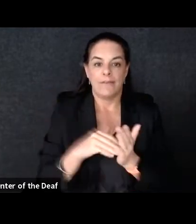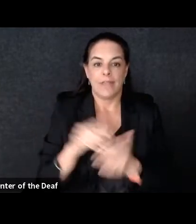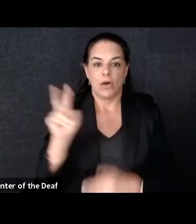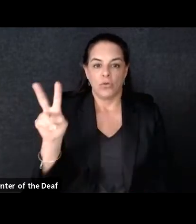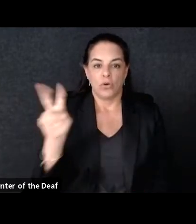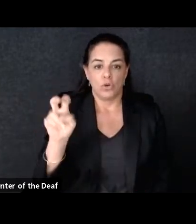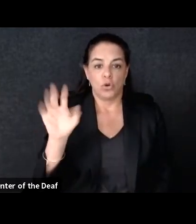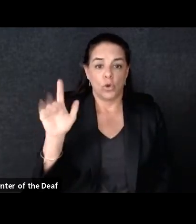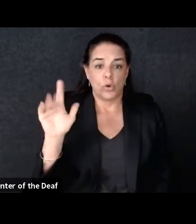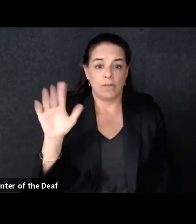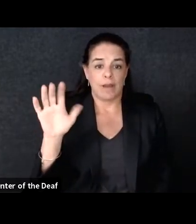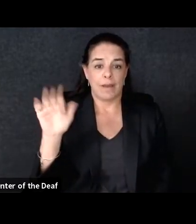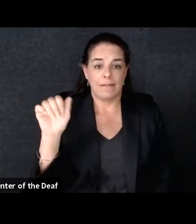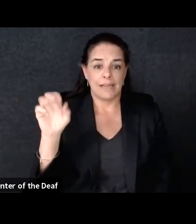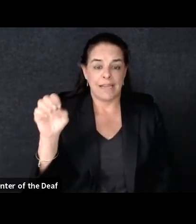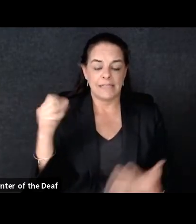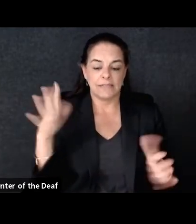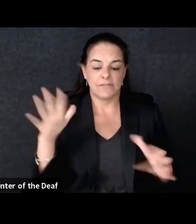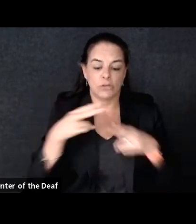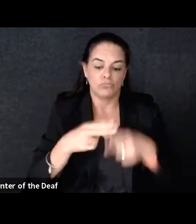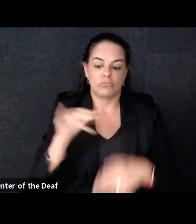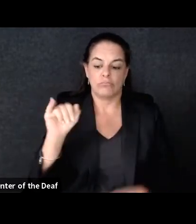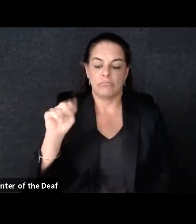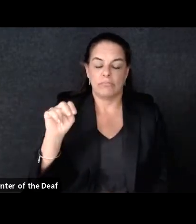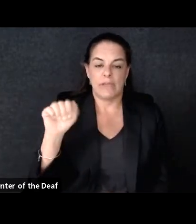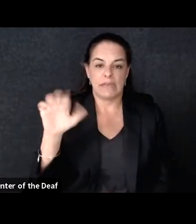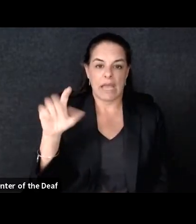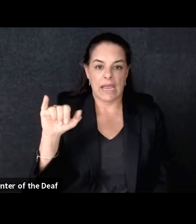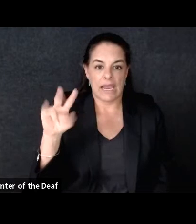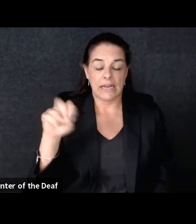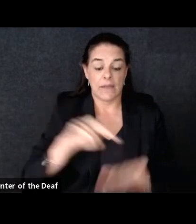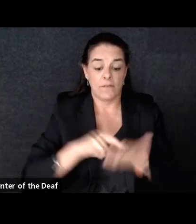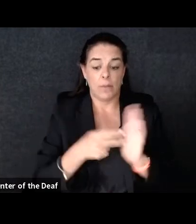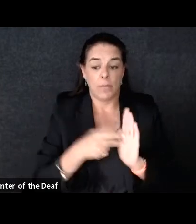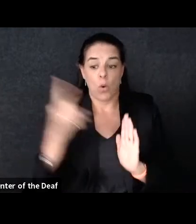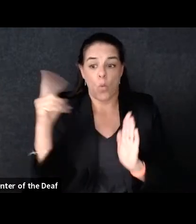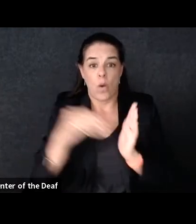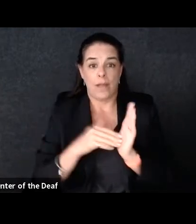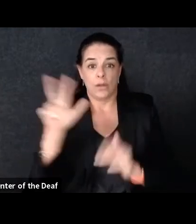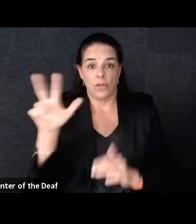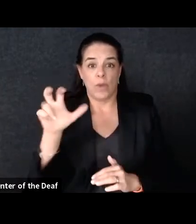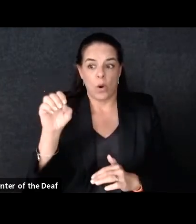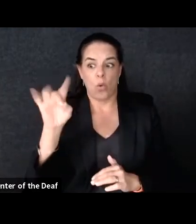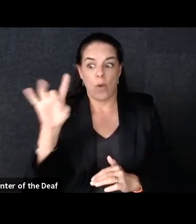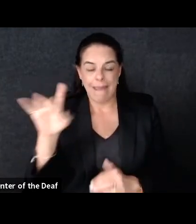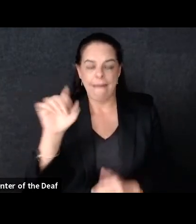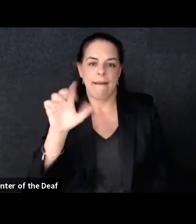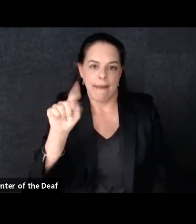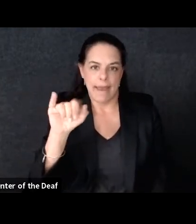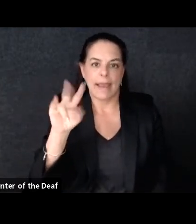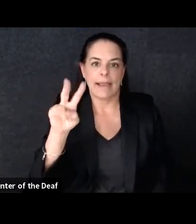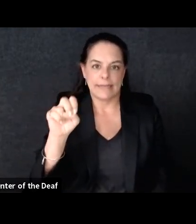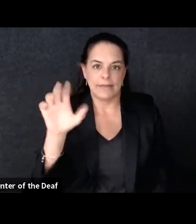11,225 of our cases are considered inactive, giving us 1,308 active cases.